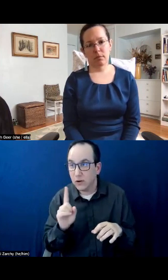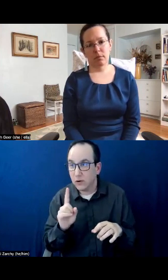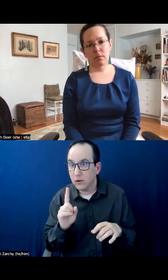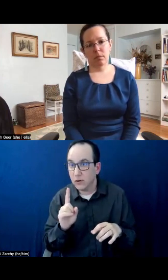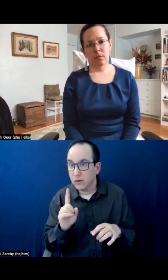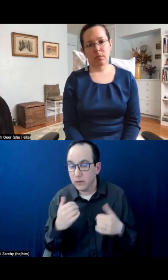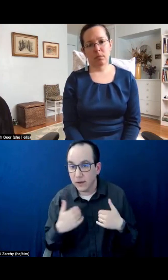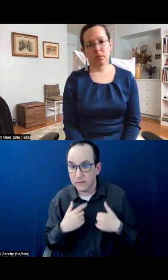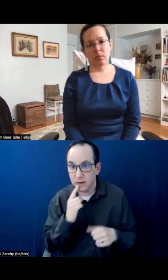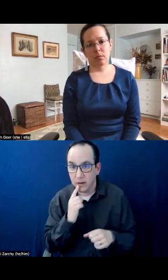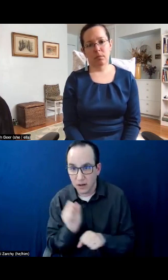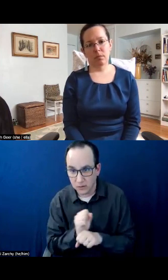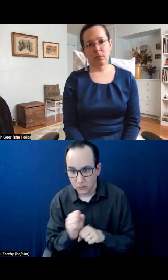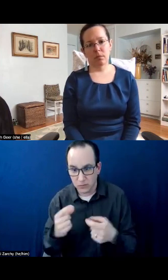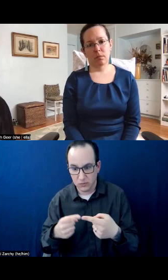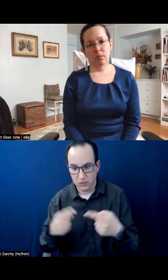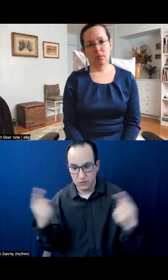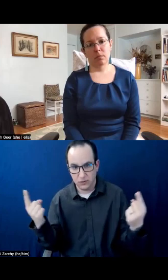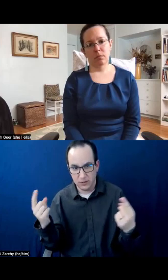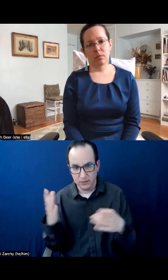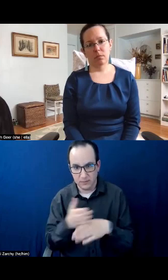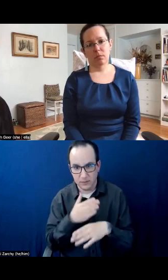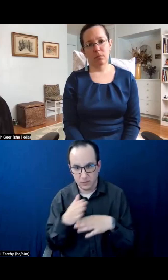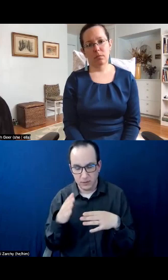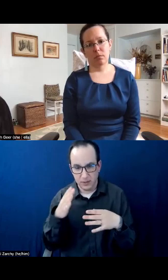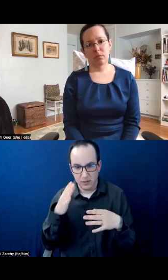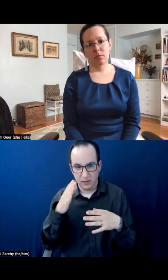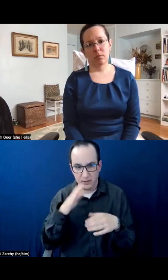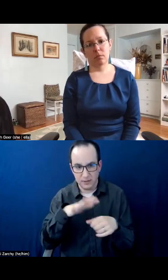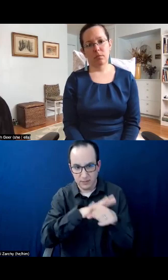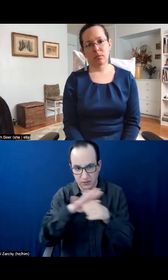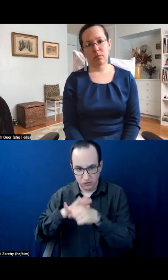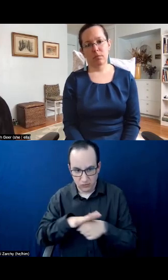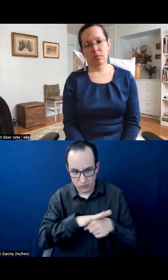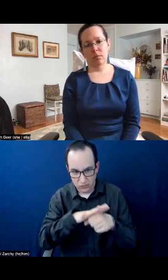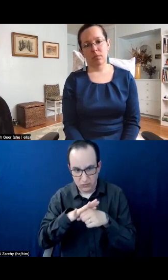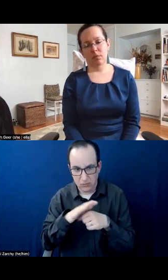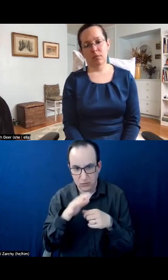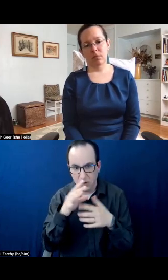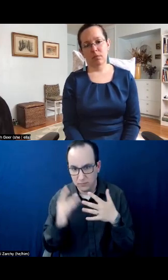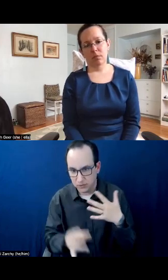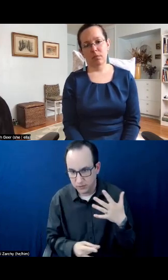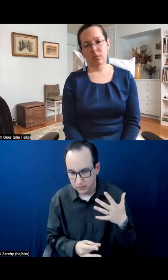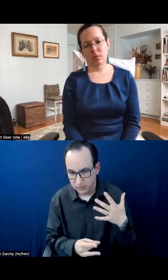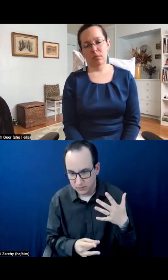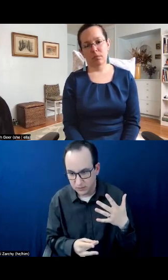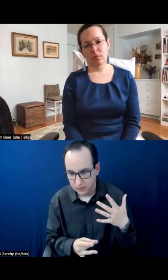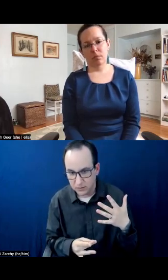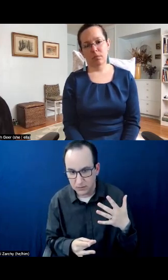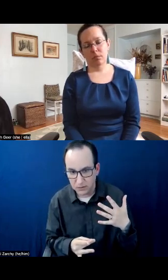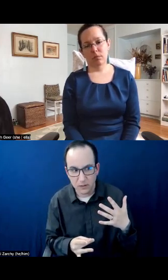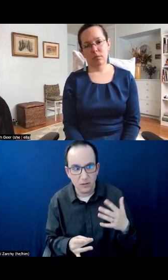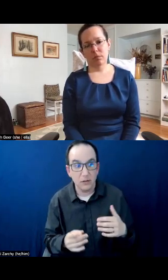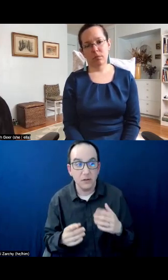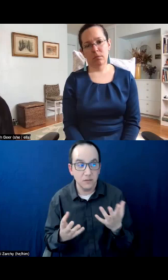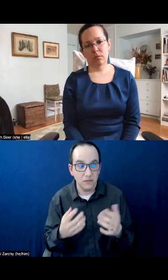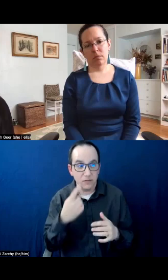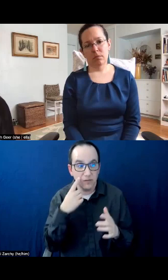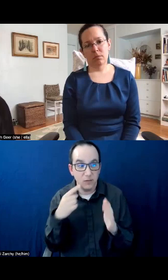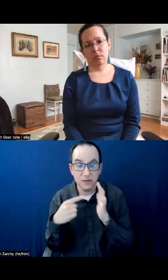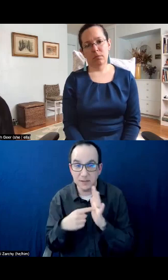set up an activity where they have a contrast between two spatial options.